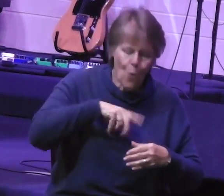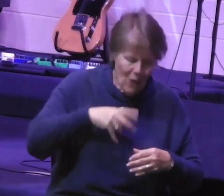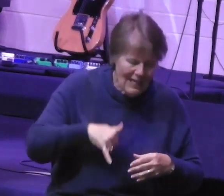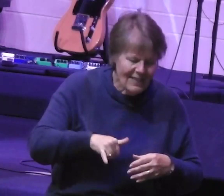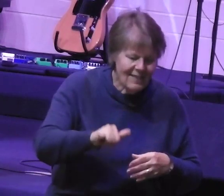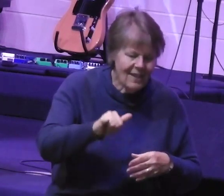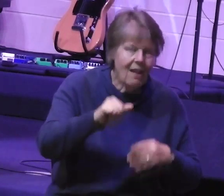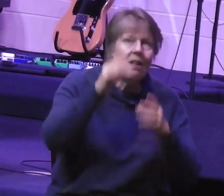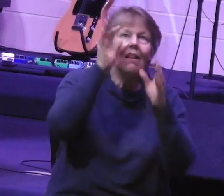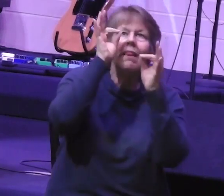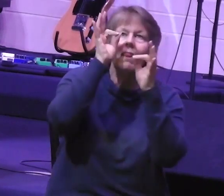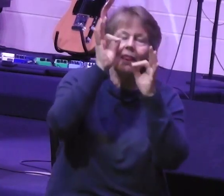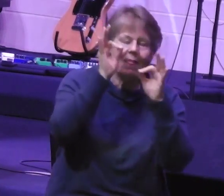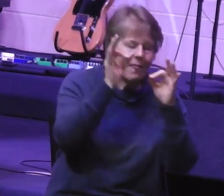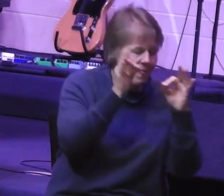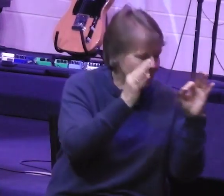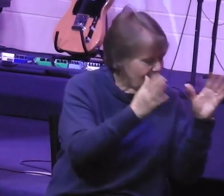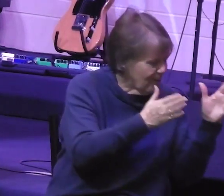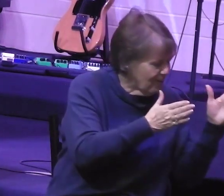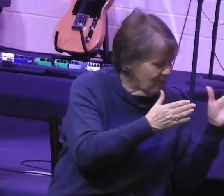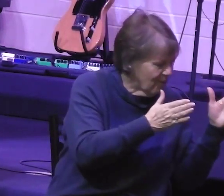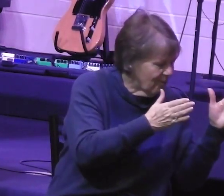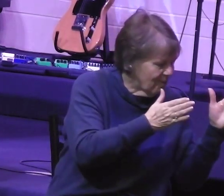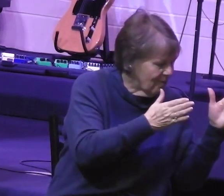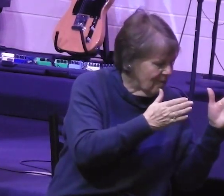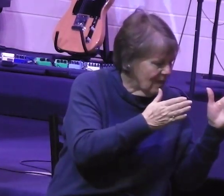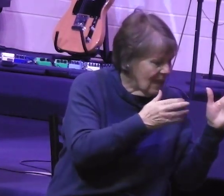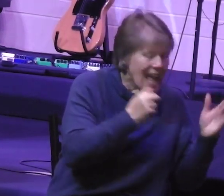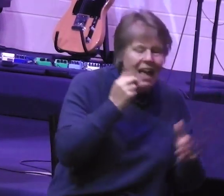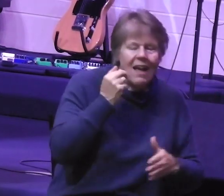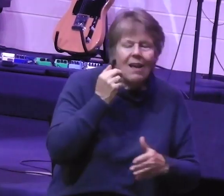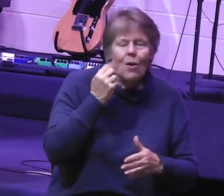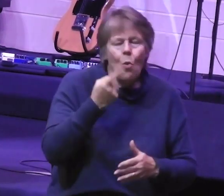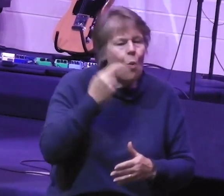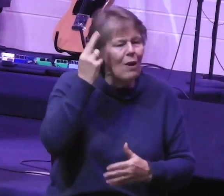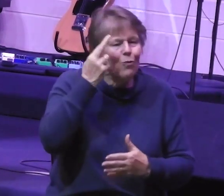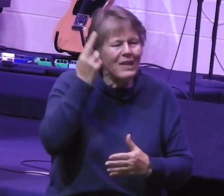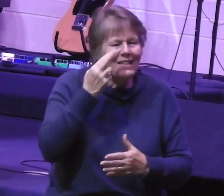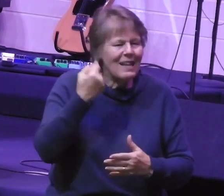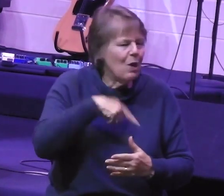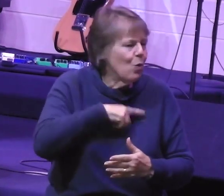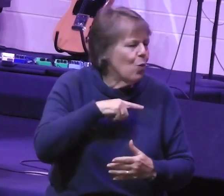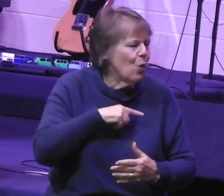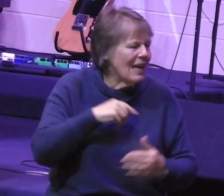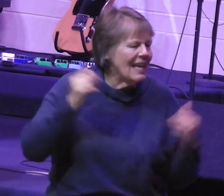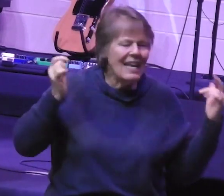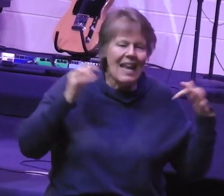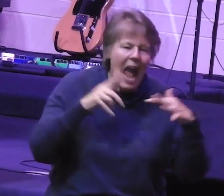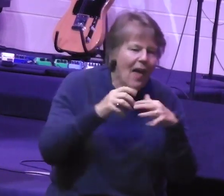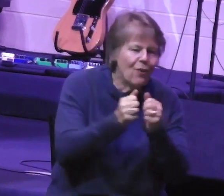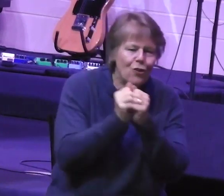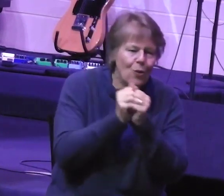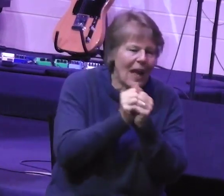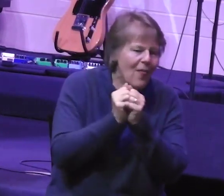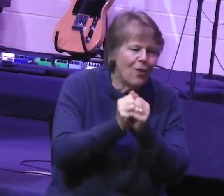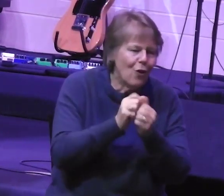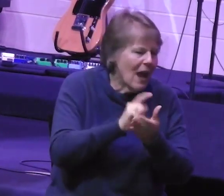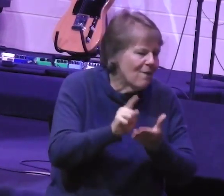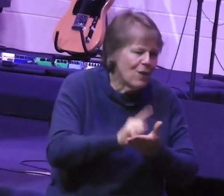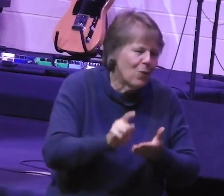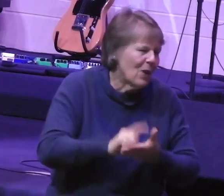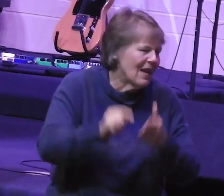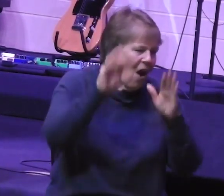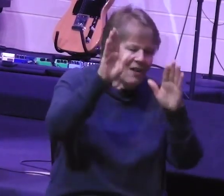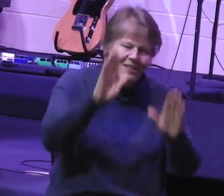I think the reason we gather every Sunday, maybe this is just barely enough to remind us as often as we